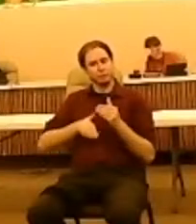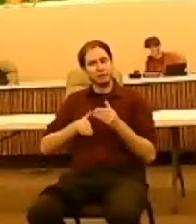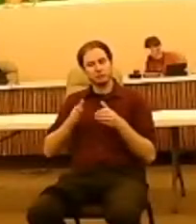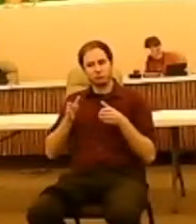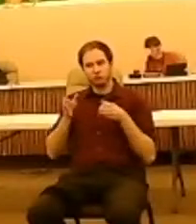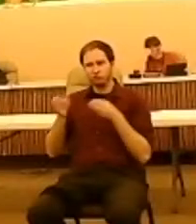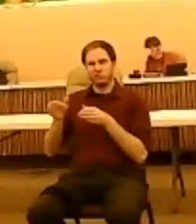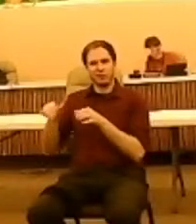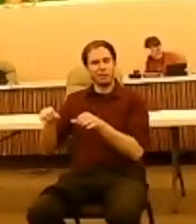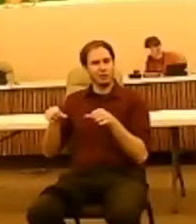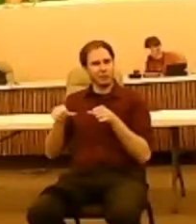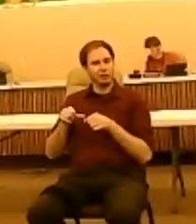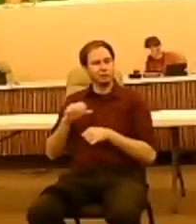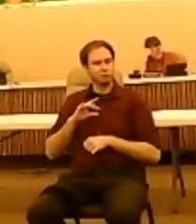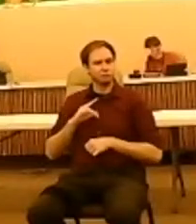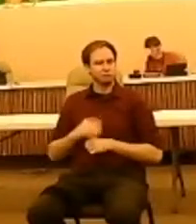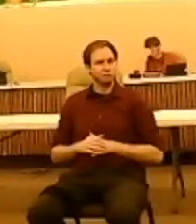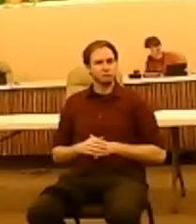area.